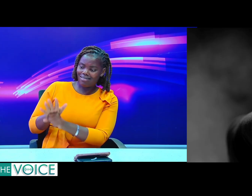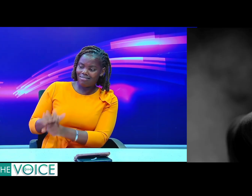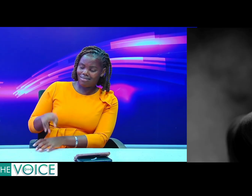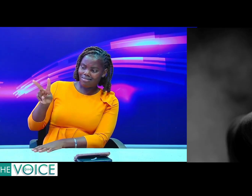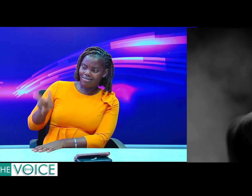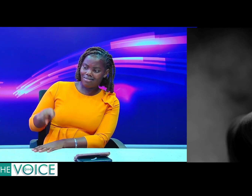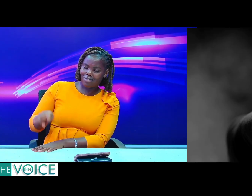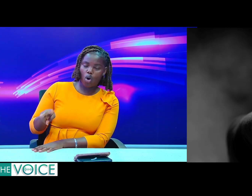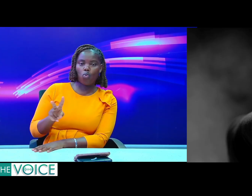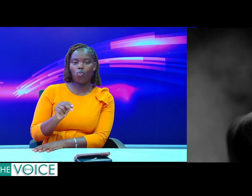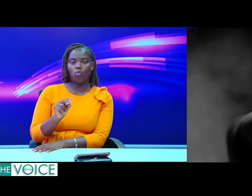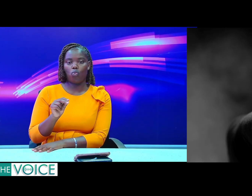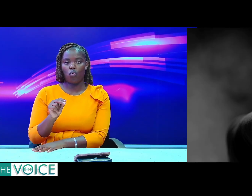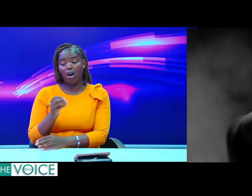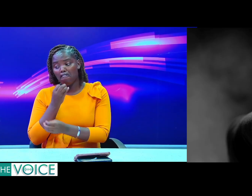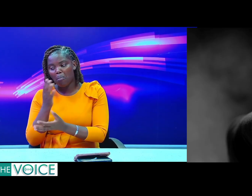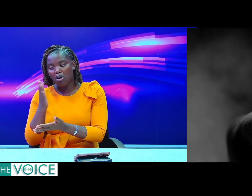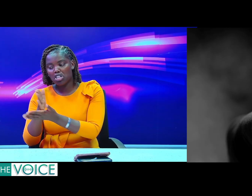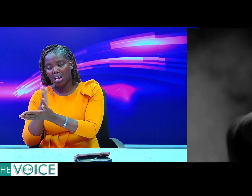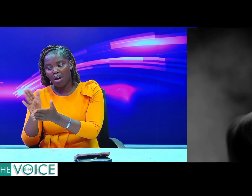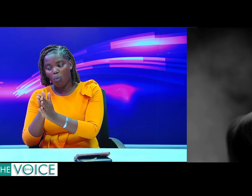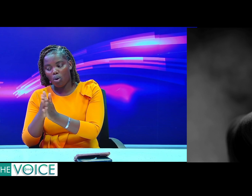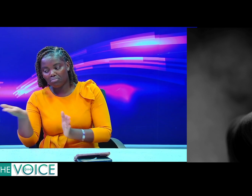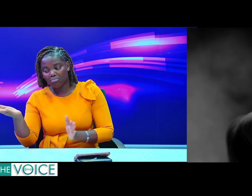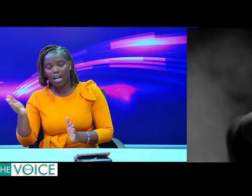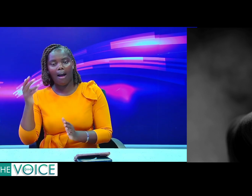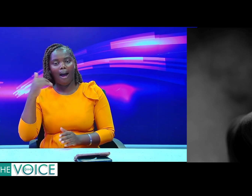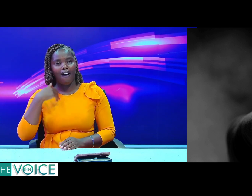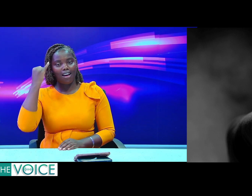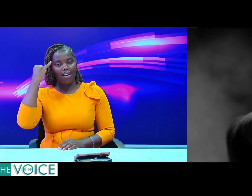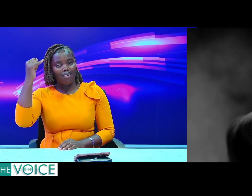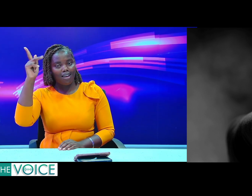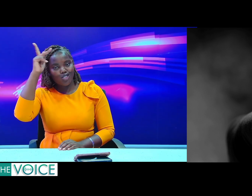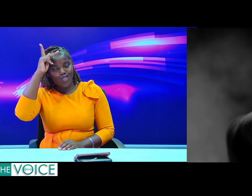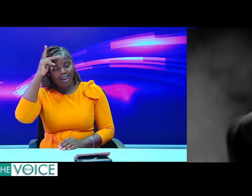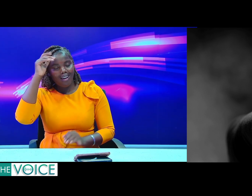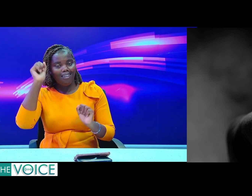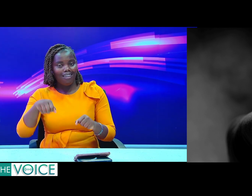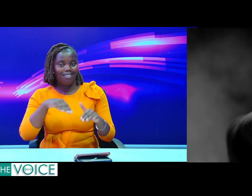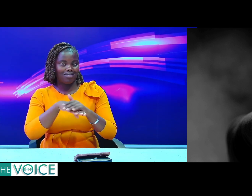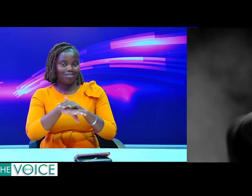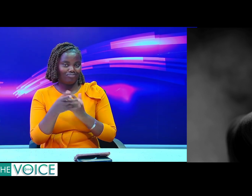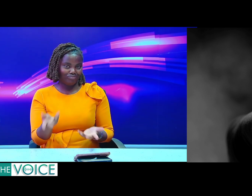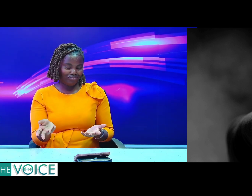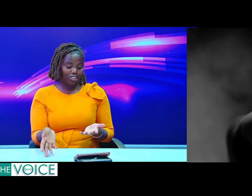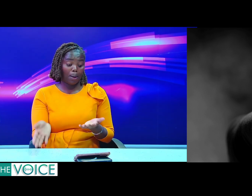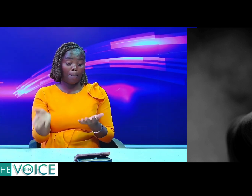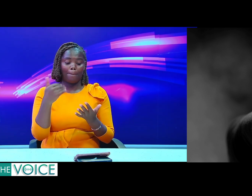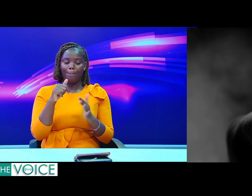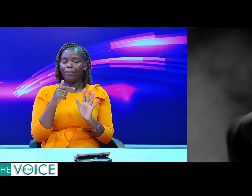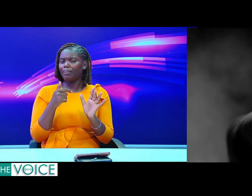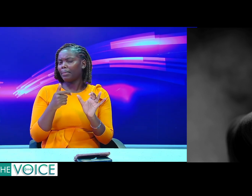with disability, the discrimination, the attitude, we need to end that. People need to have the knowledge